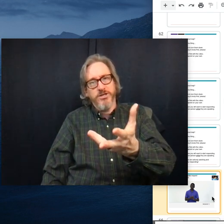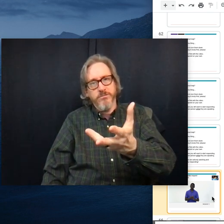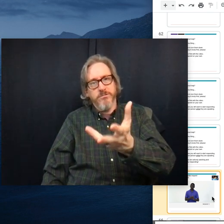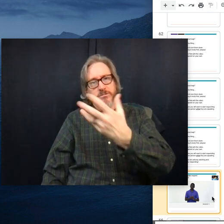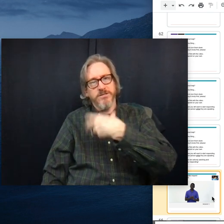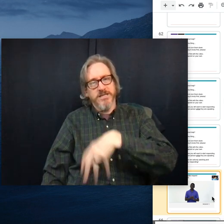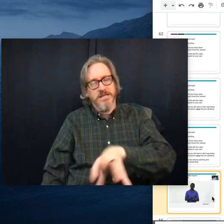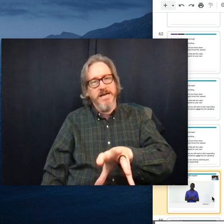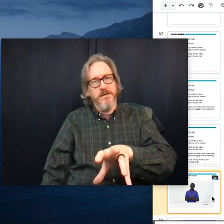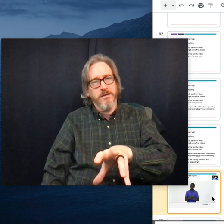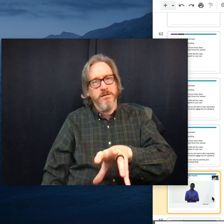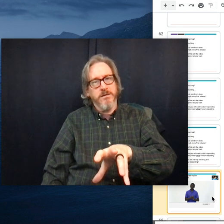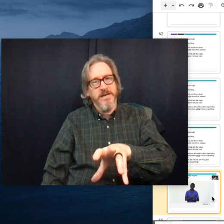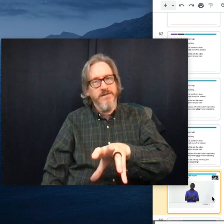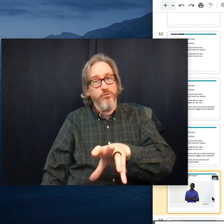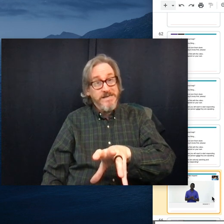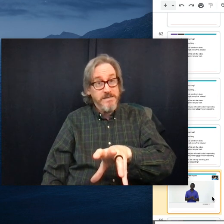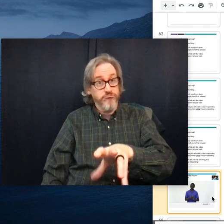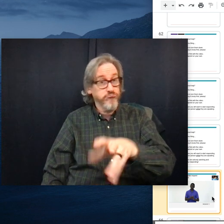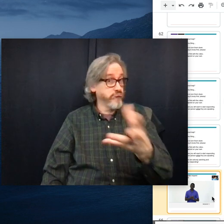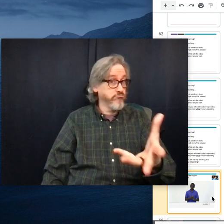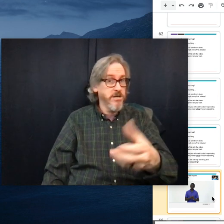sorry, I can't.